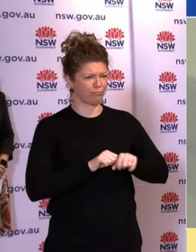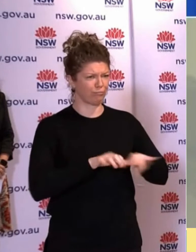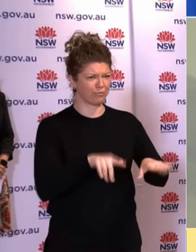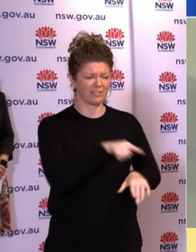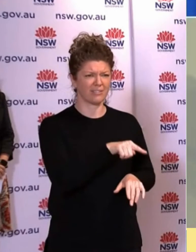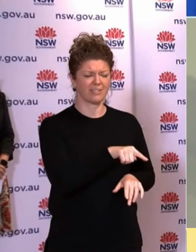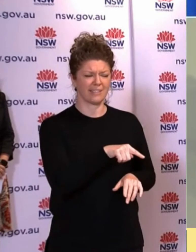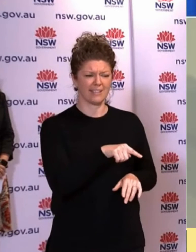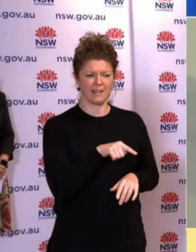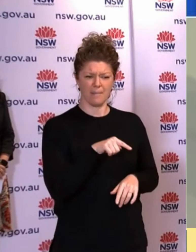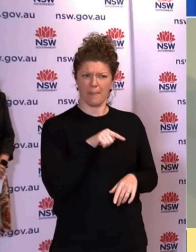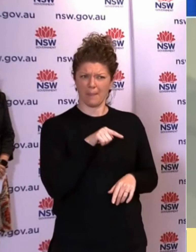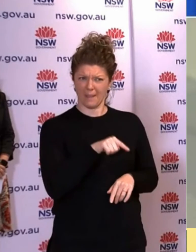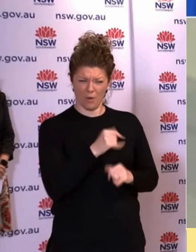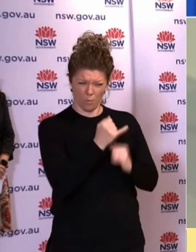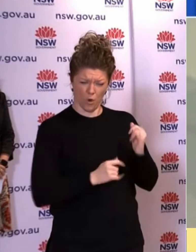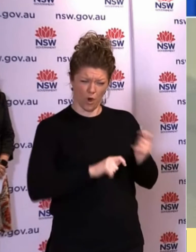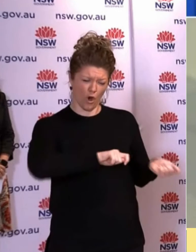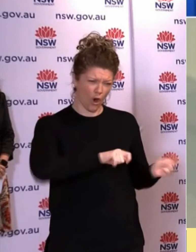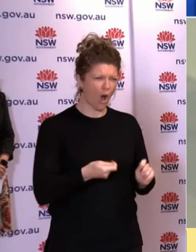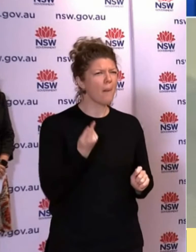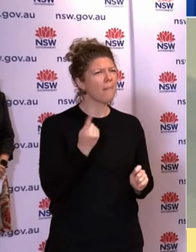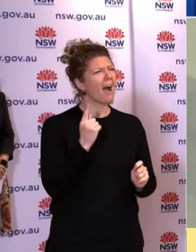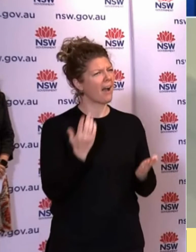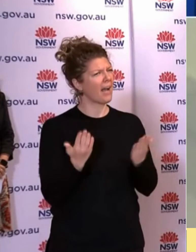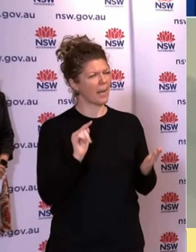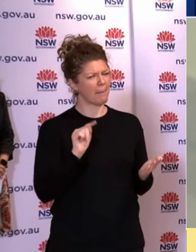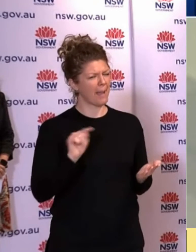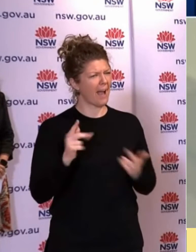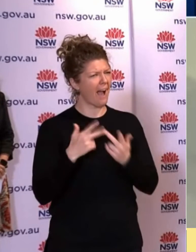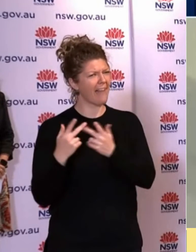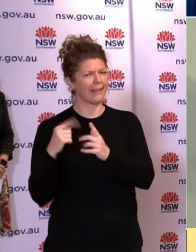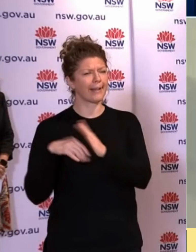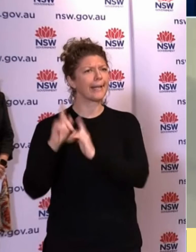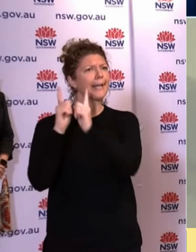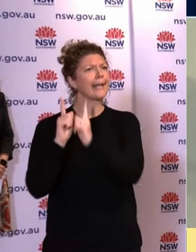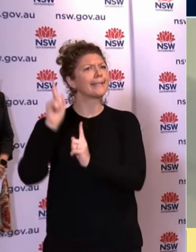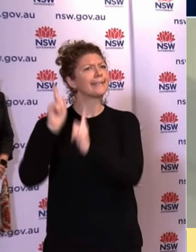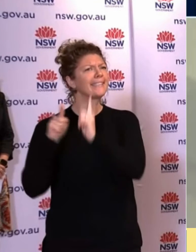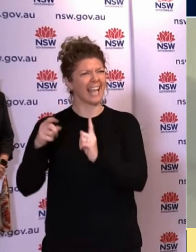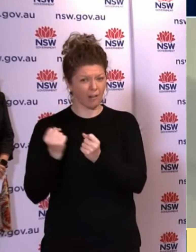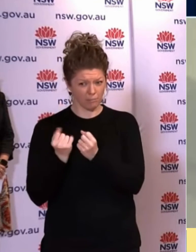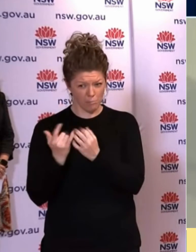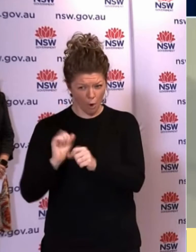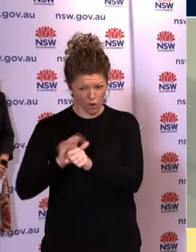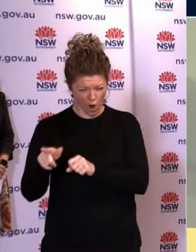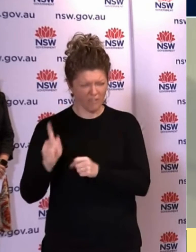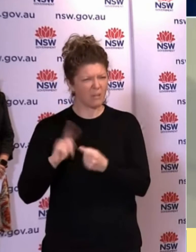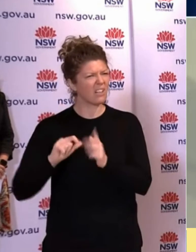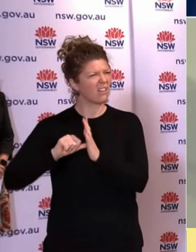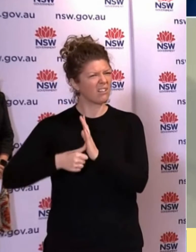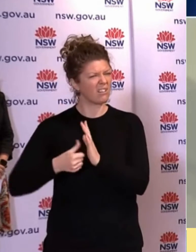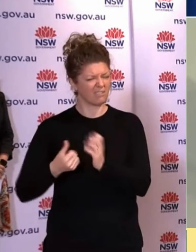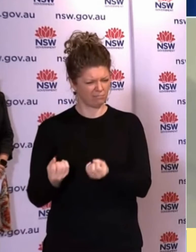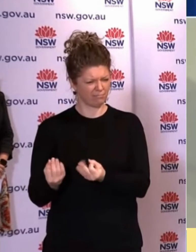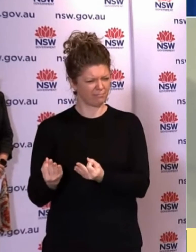that seem to have more case numbers than some that are in these harsher lockdown areas. Why is that? And are we going to see some LGAs come